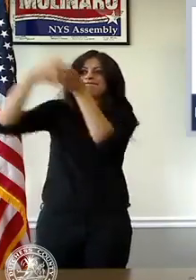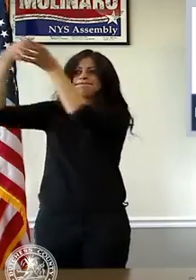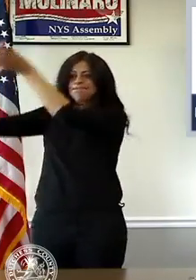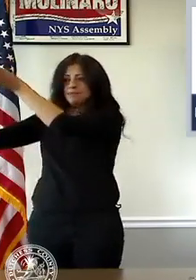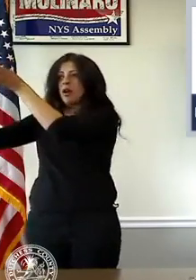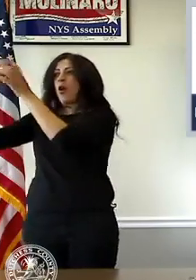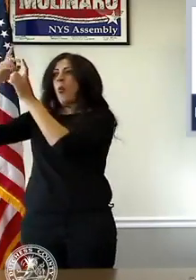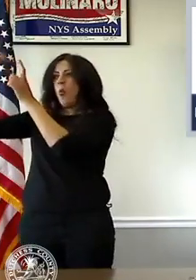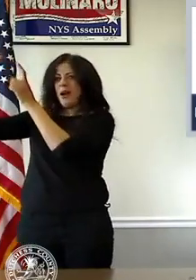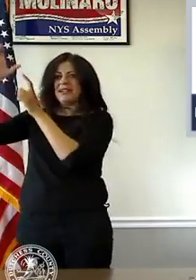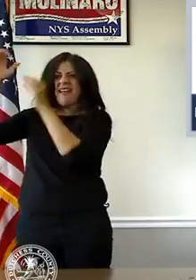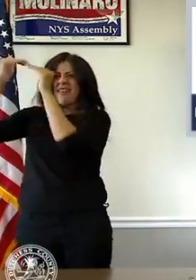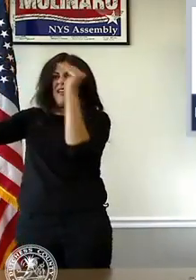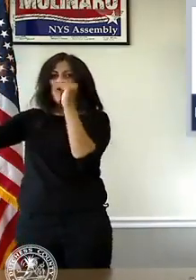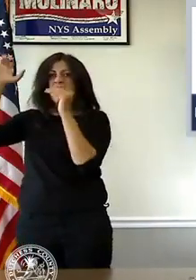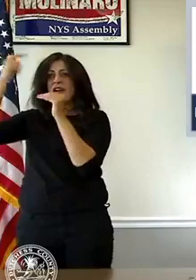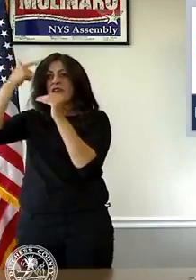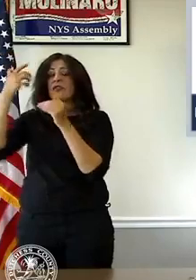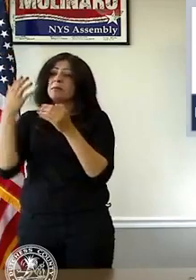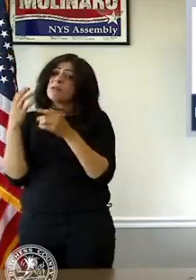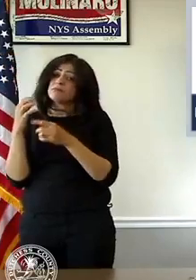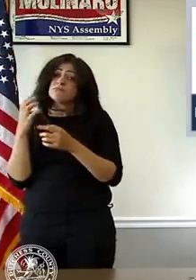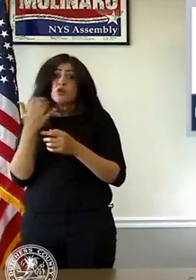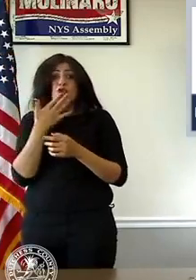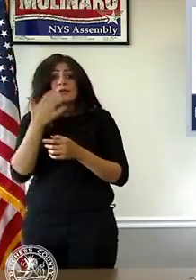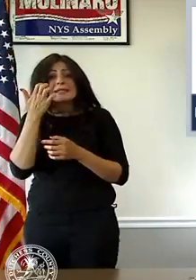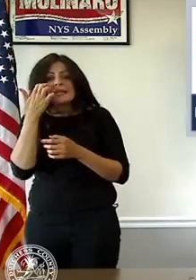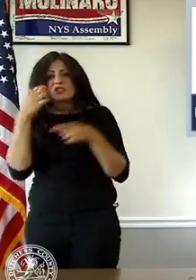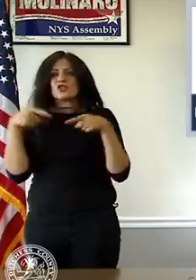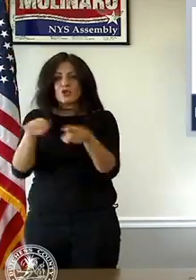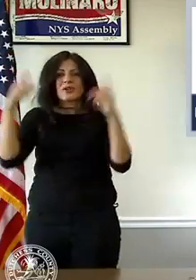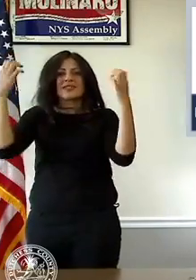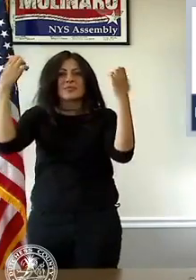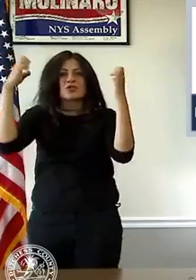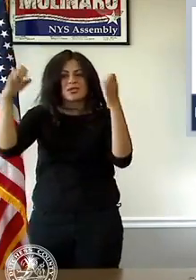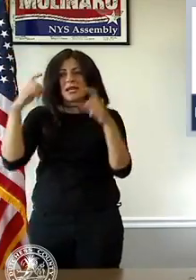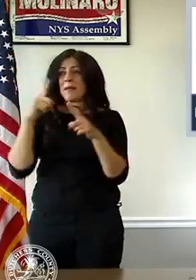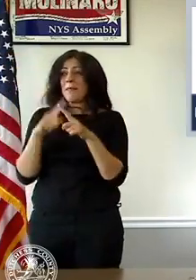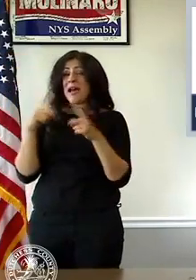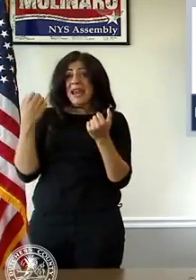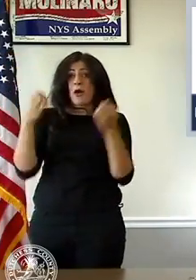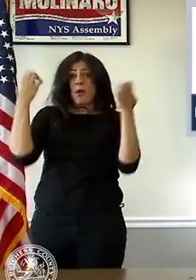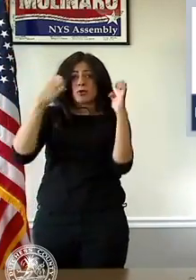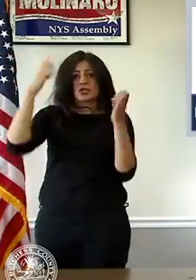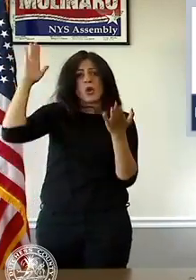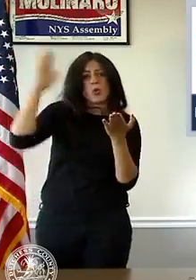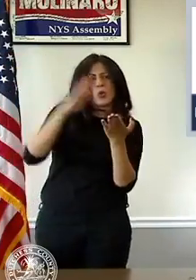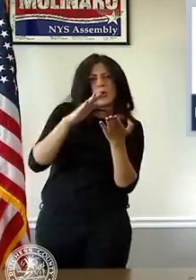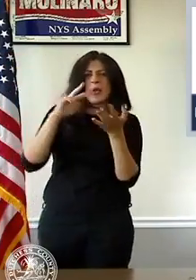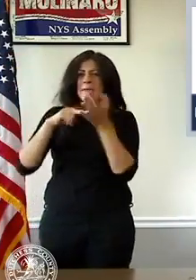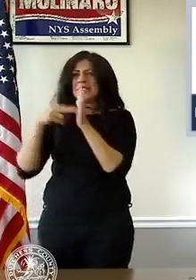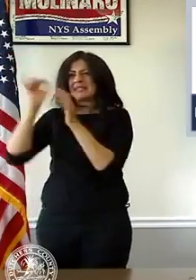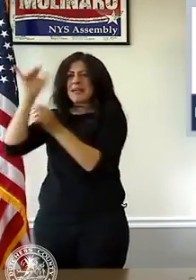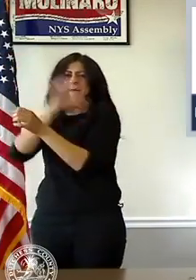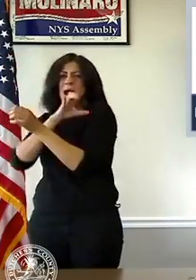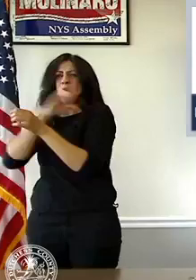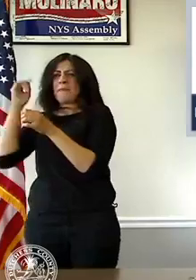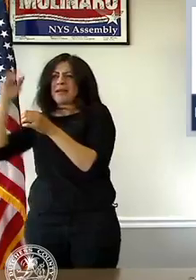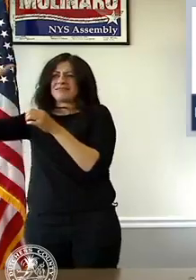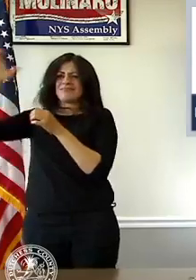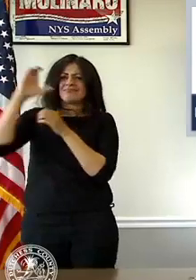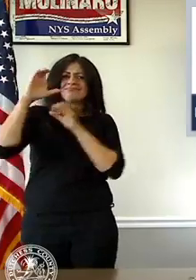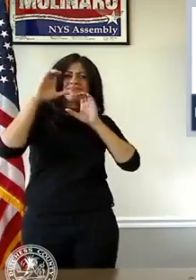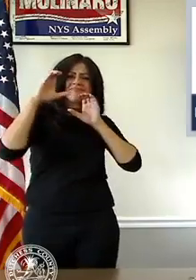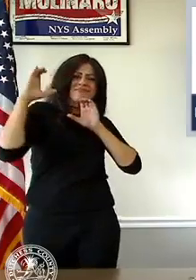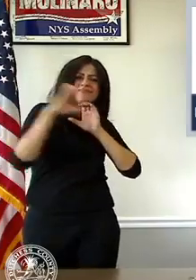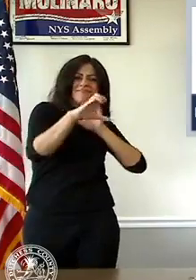single layer of government may make sense under certain extreme circumstances, but now is the time to start to restore that balance. And for those of you who are